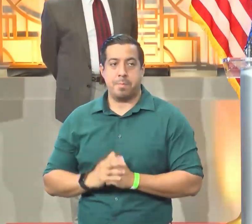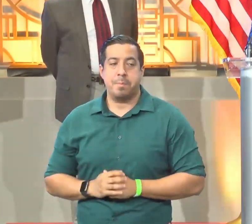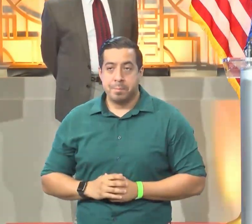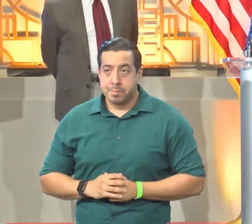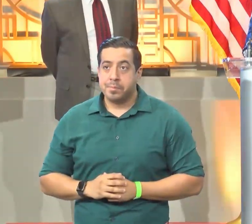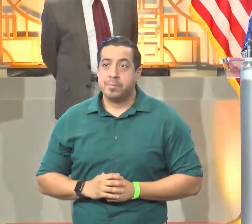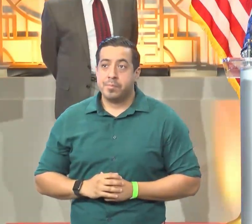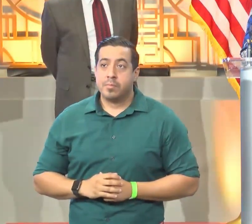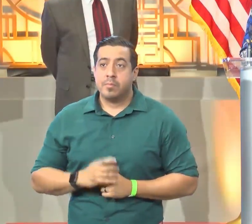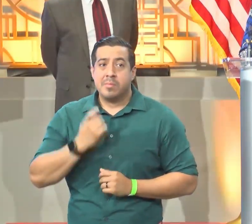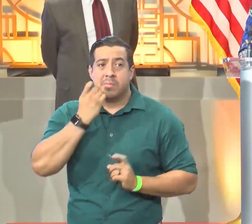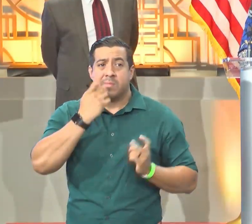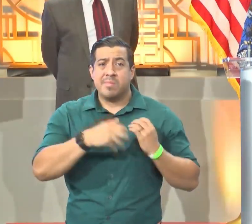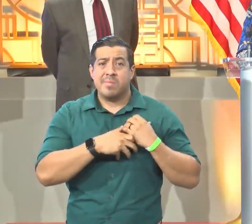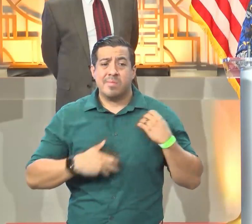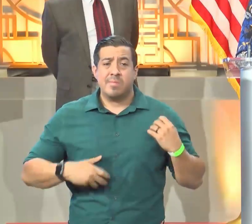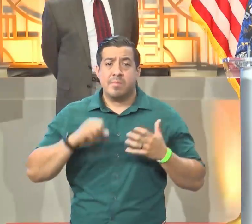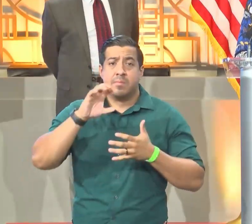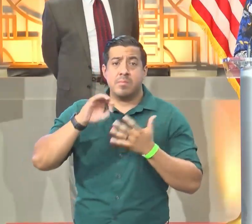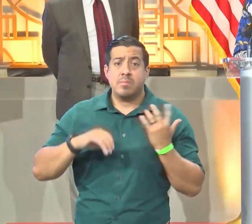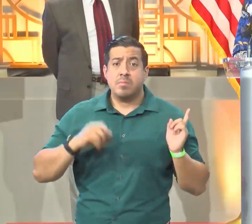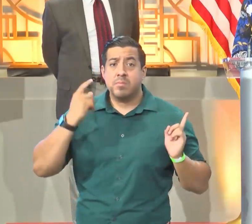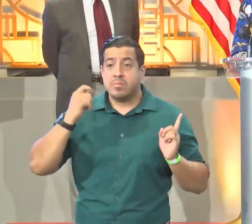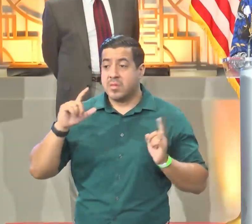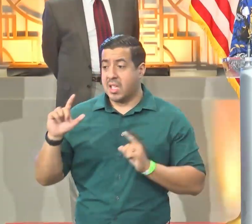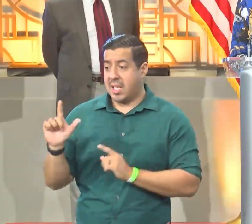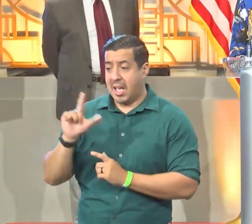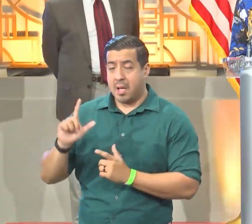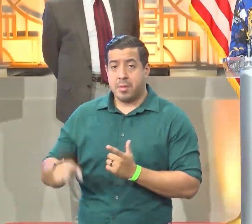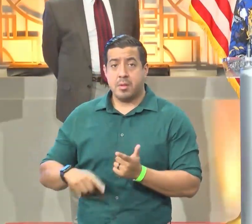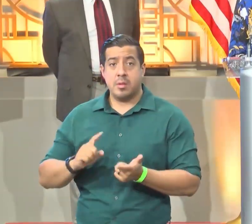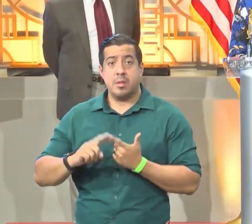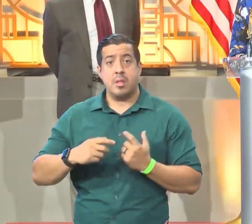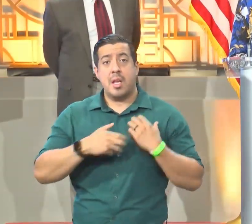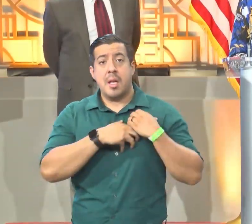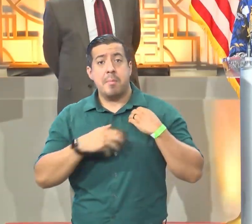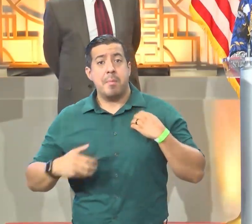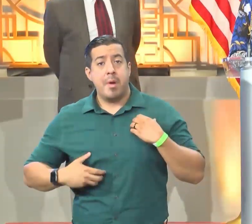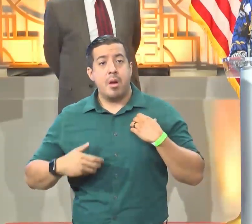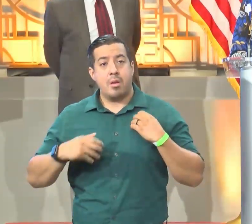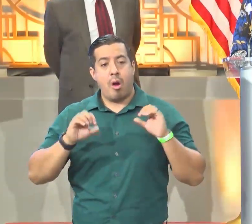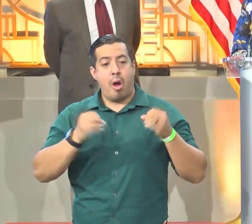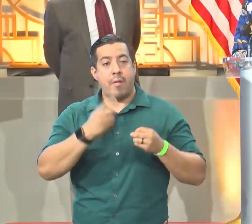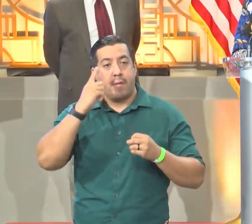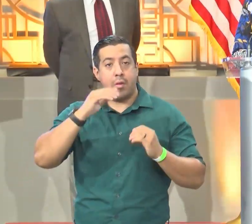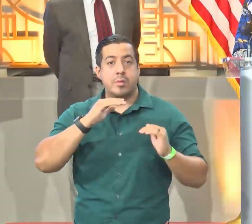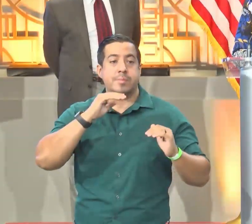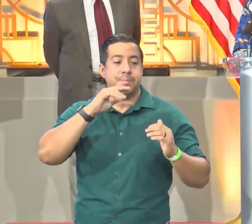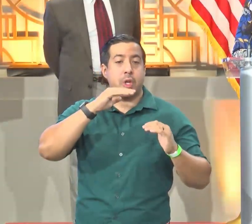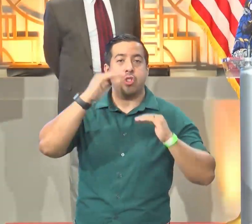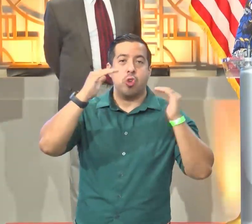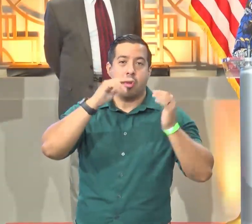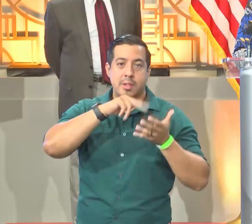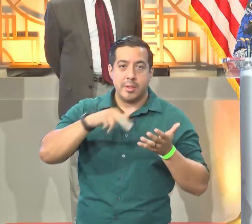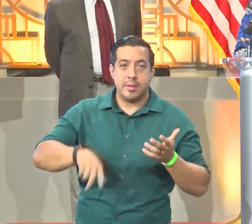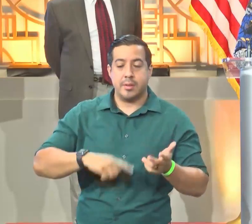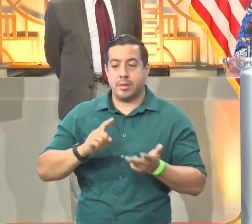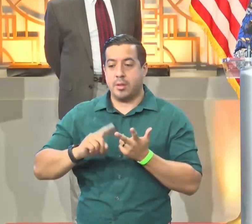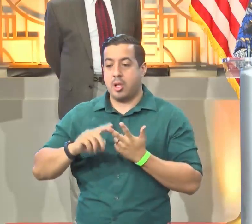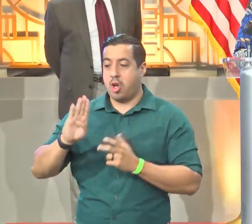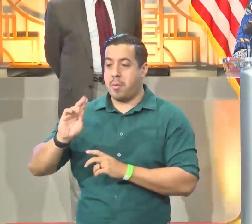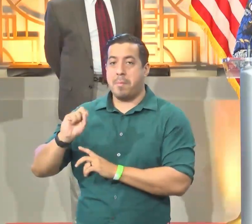As the Mayor noted, the library, the Mayor's Office for Adult Literacy, the Barbara Bush Houston